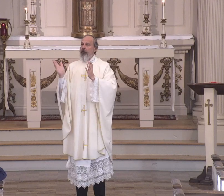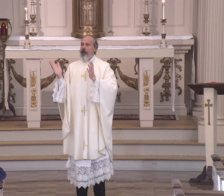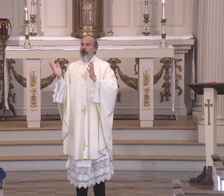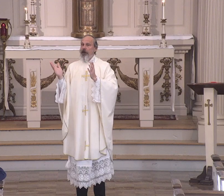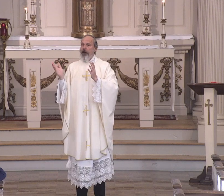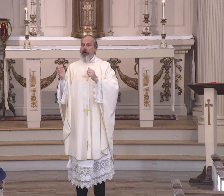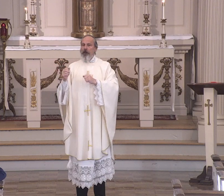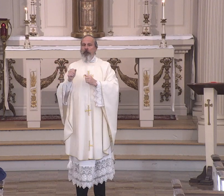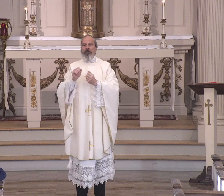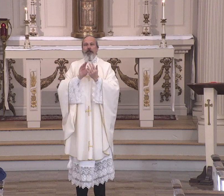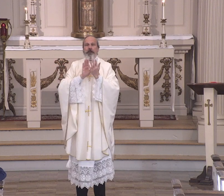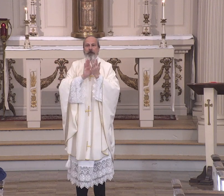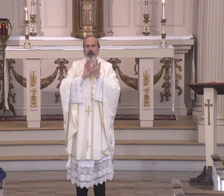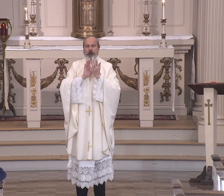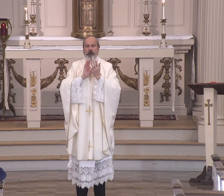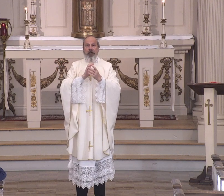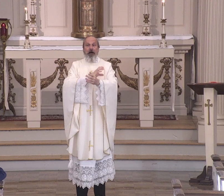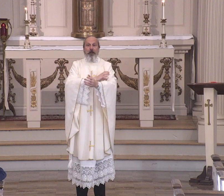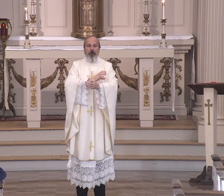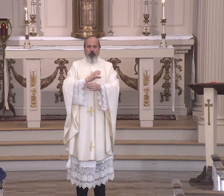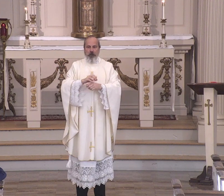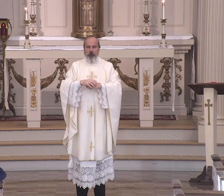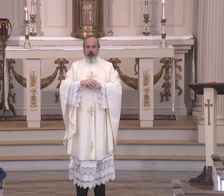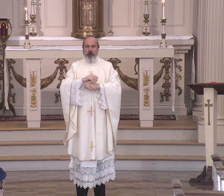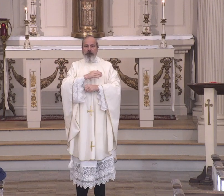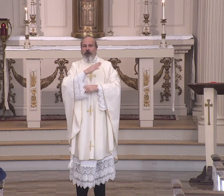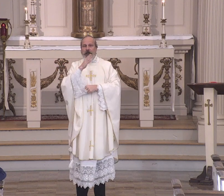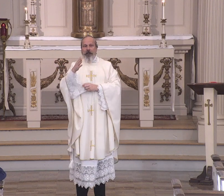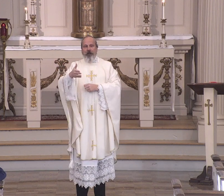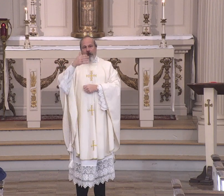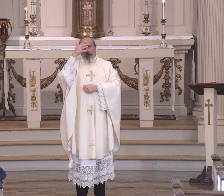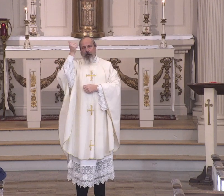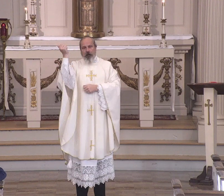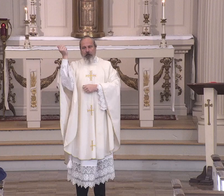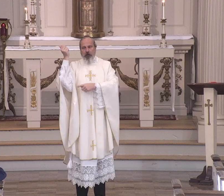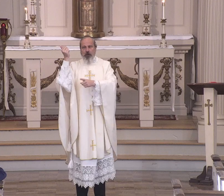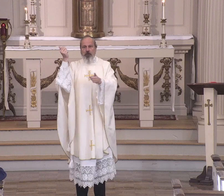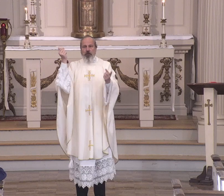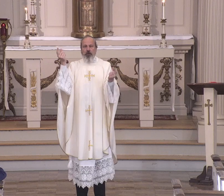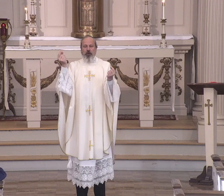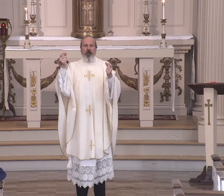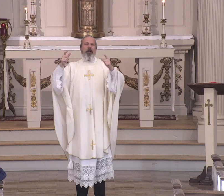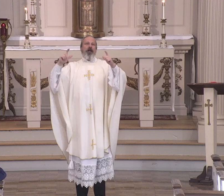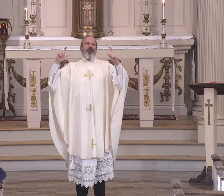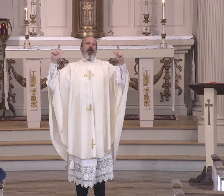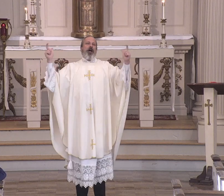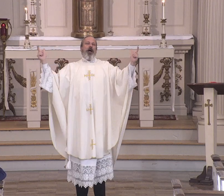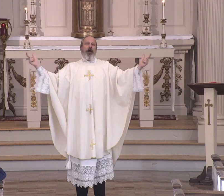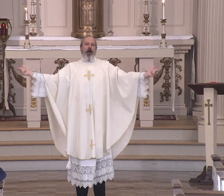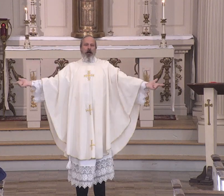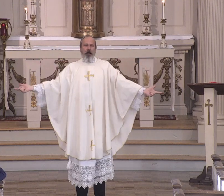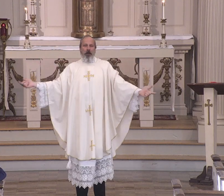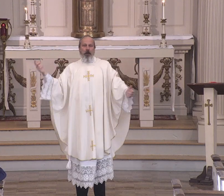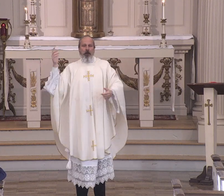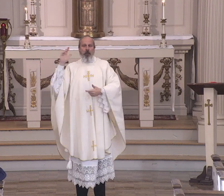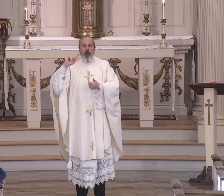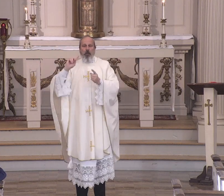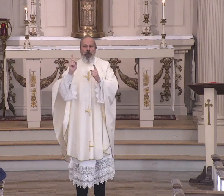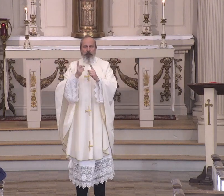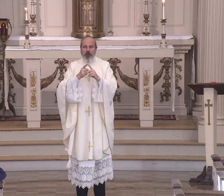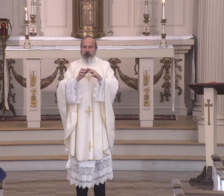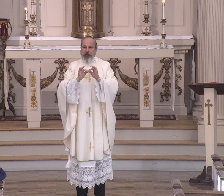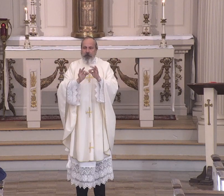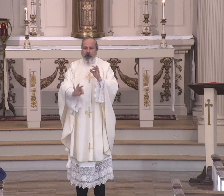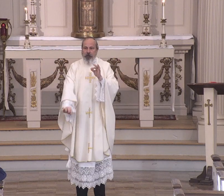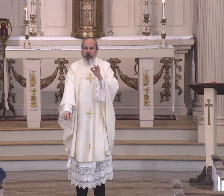you're here praying, that you're present. And that's a powerful influence that we should never forget.